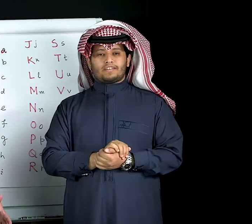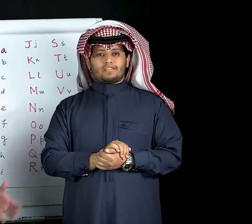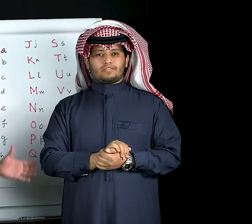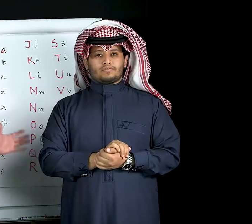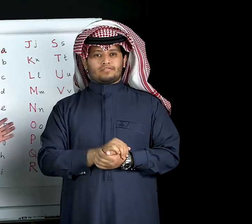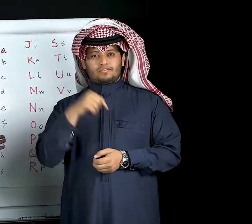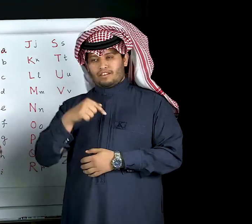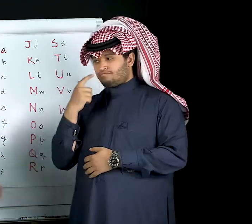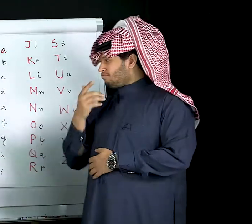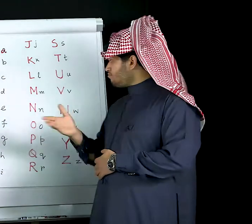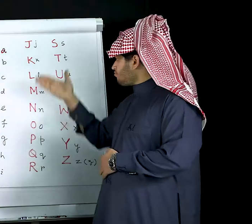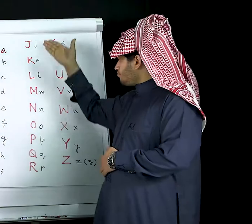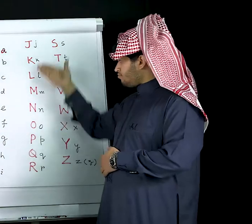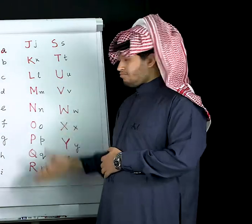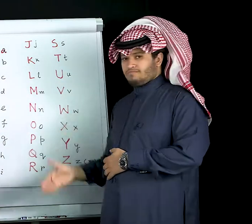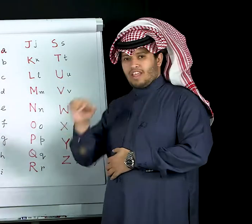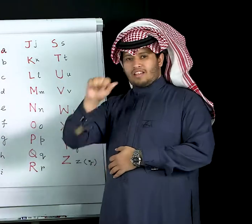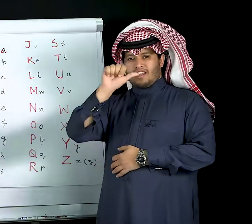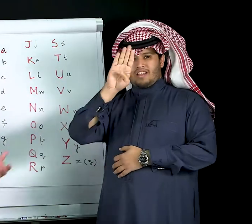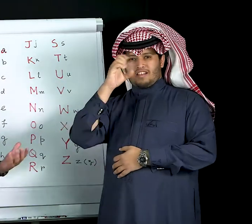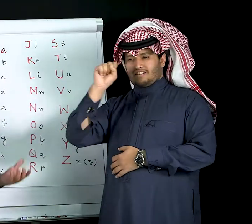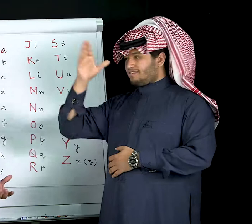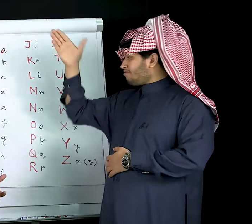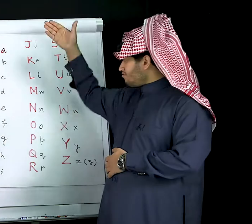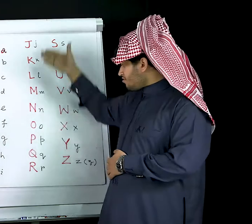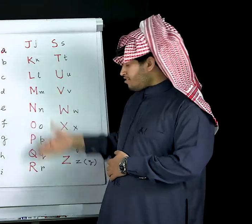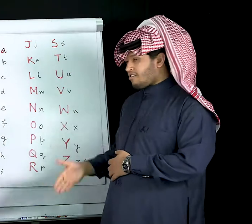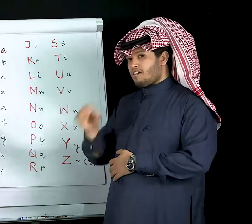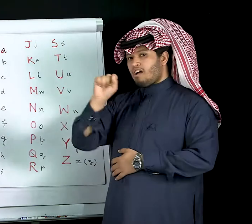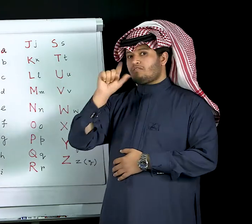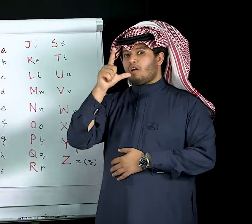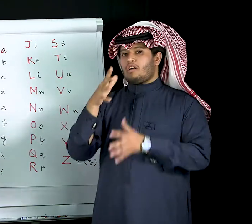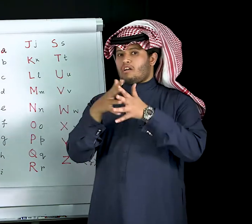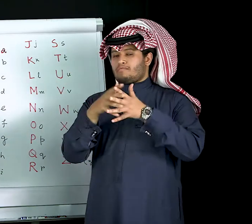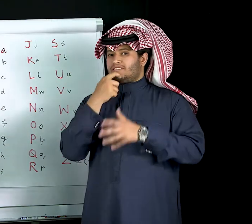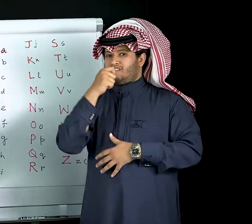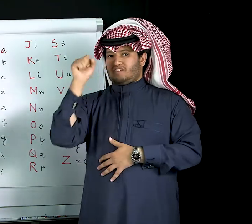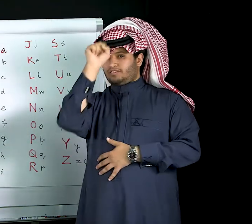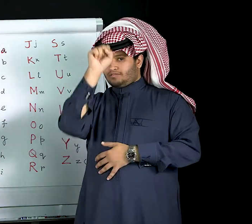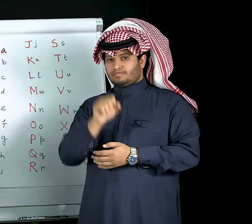I have taught you before in my previous lecture.